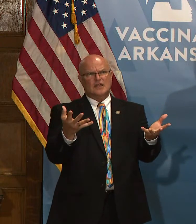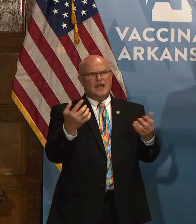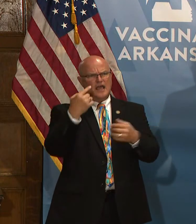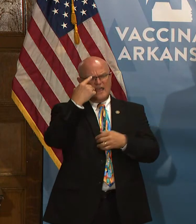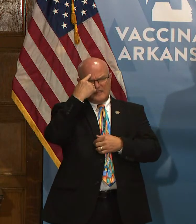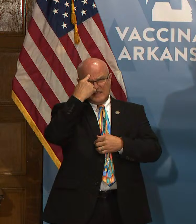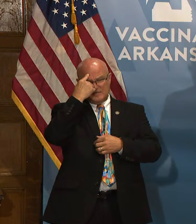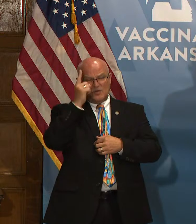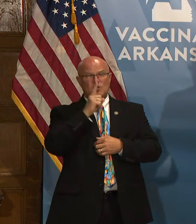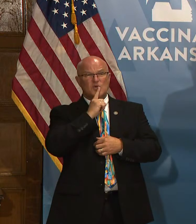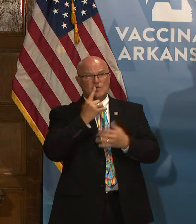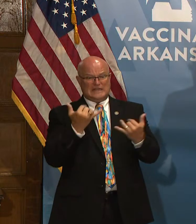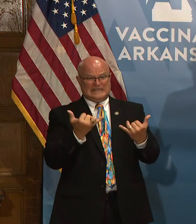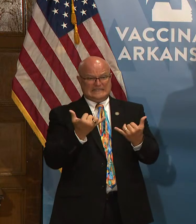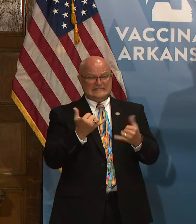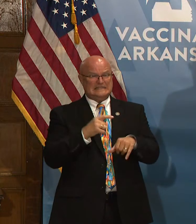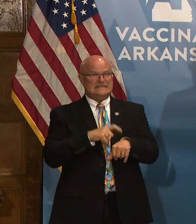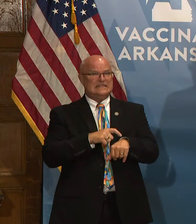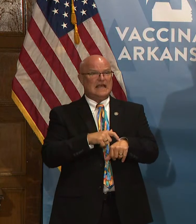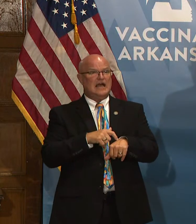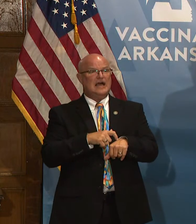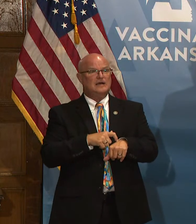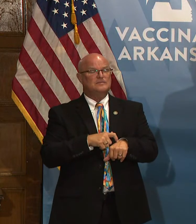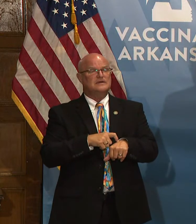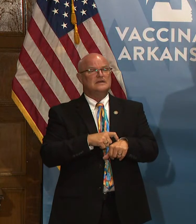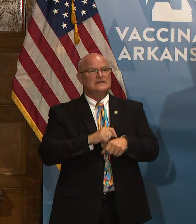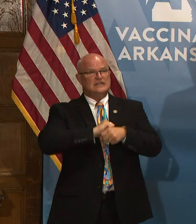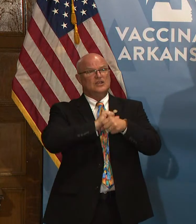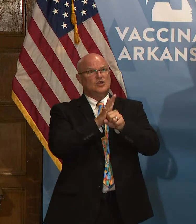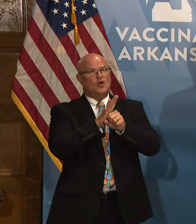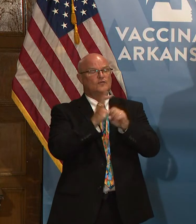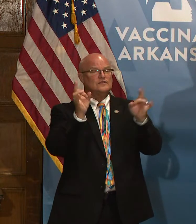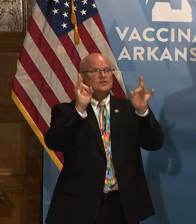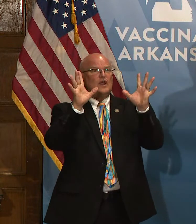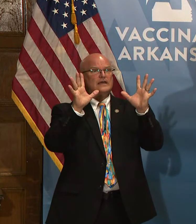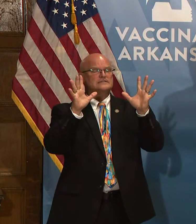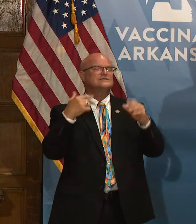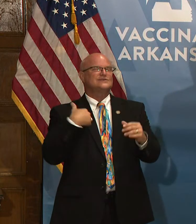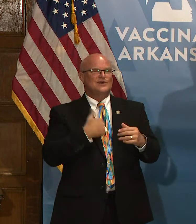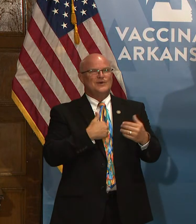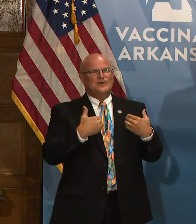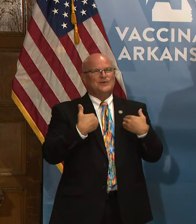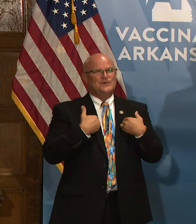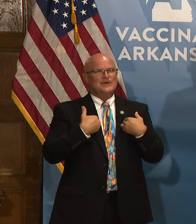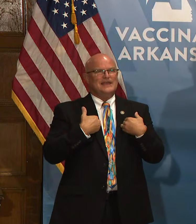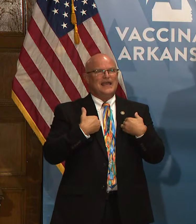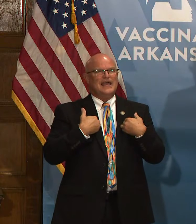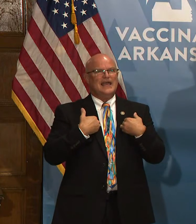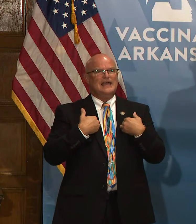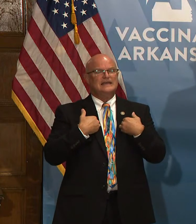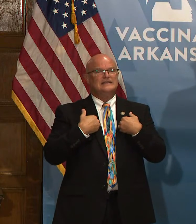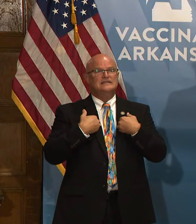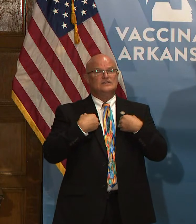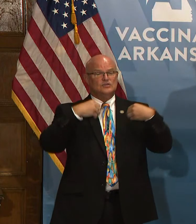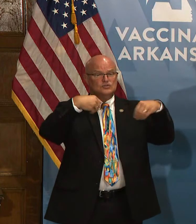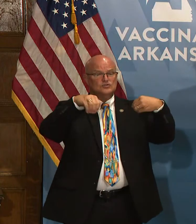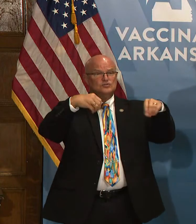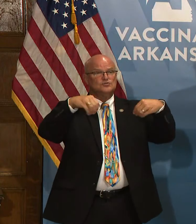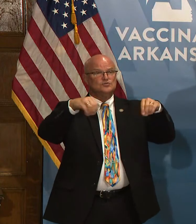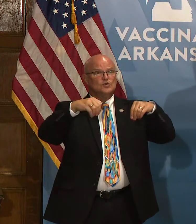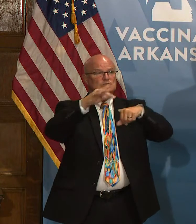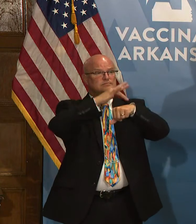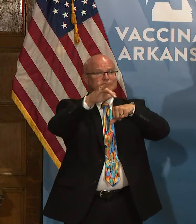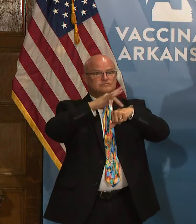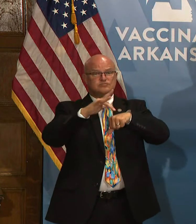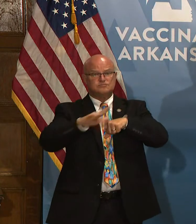where we were at this point in time in the COVID crisis. We had empty store shelves. We had lots